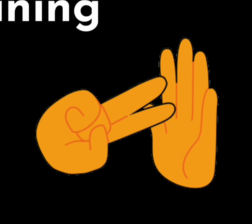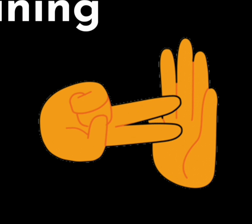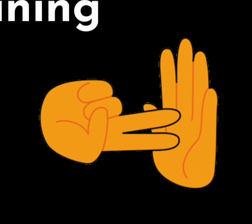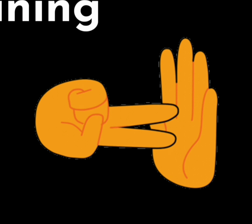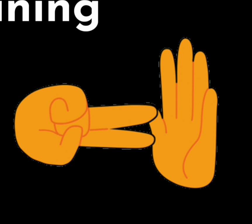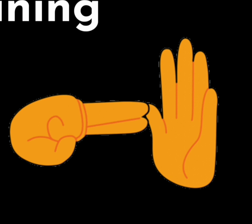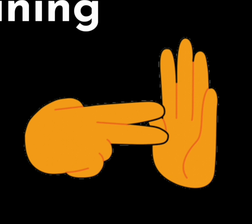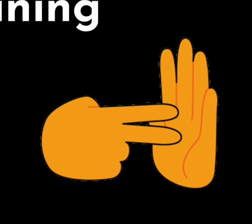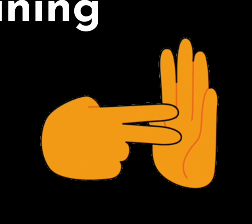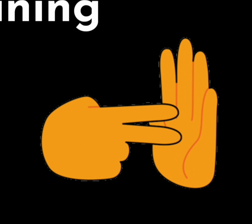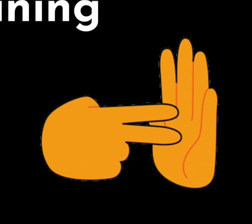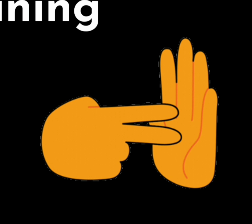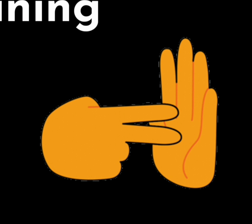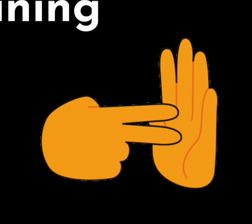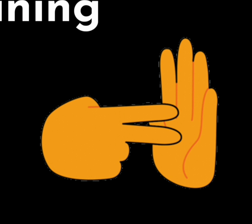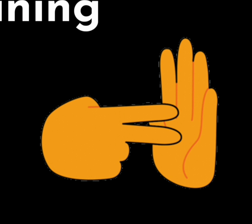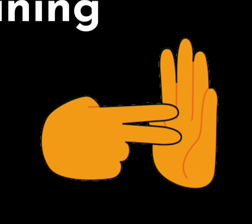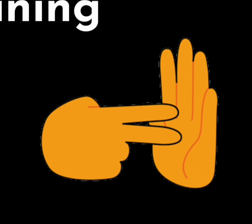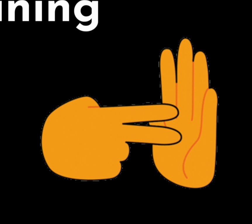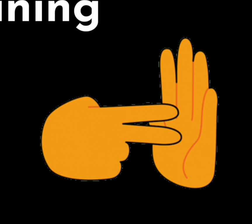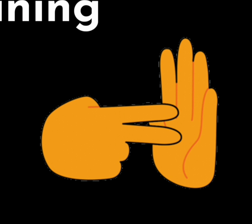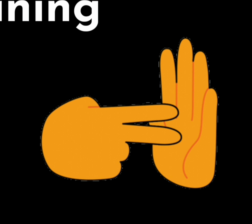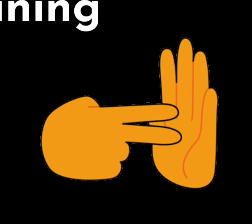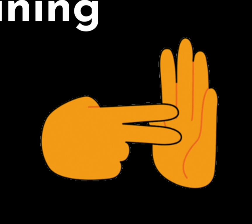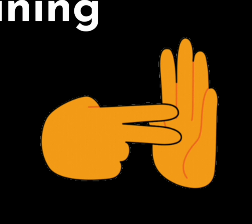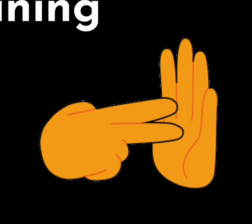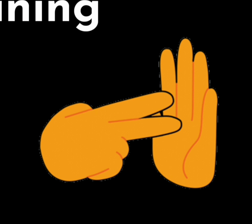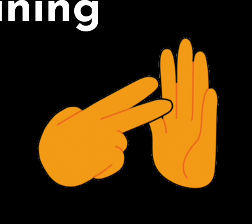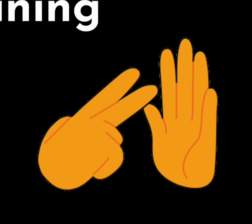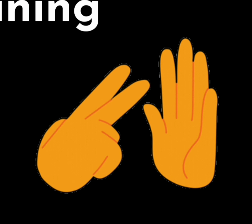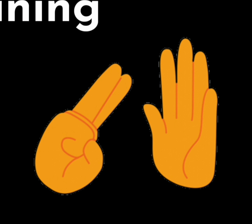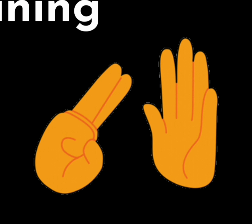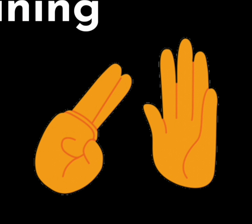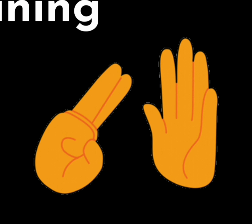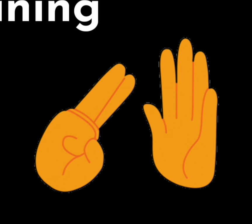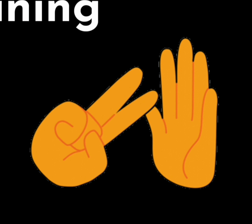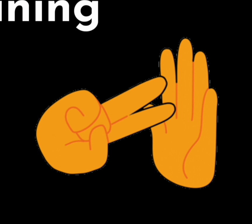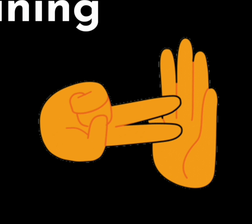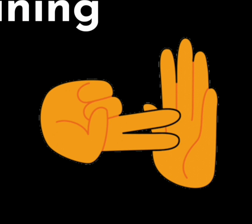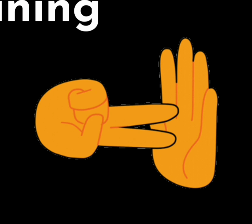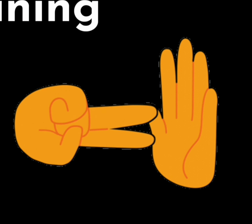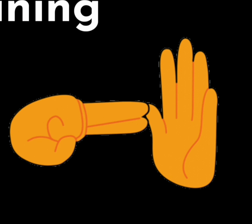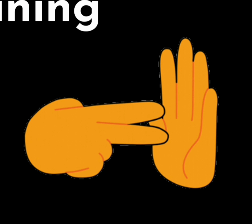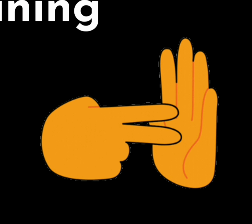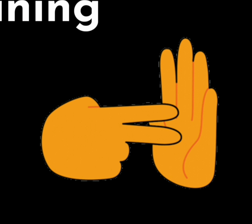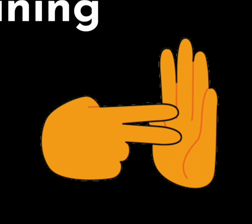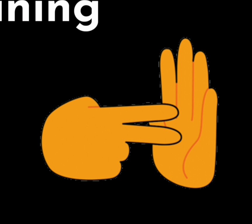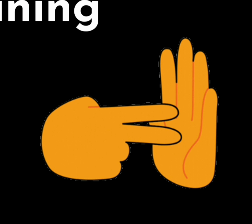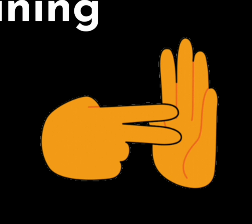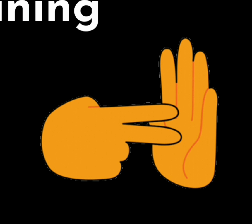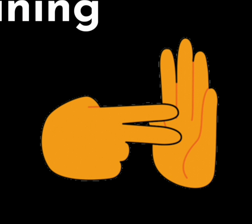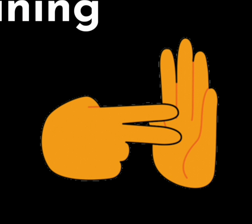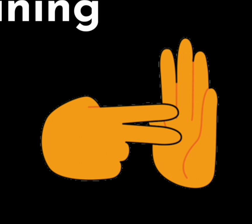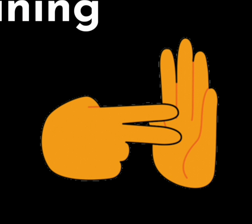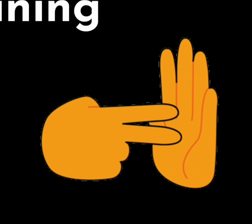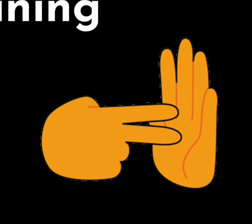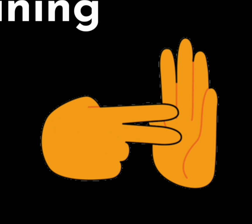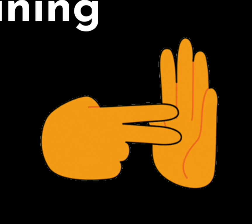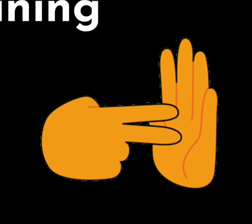To sign meaning, your non-dominant hand will take the number 5 sign, while your dominant